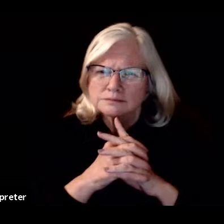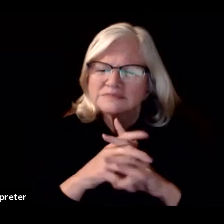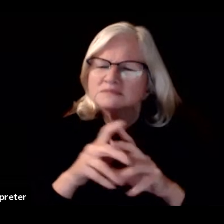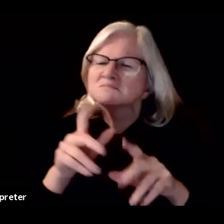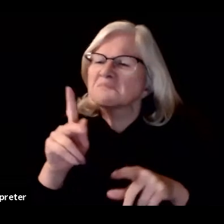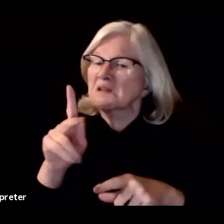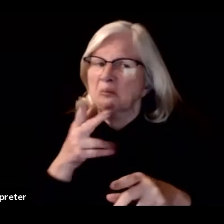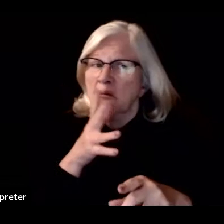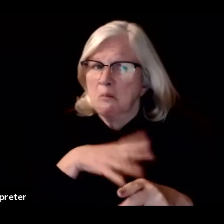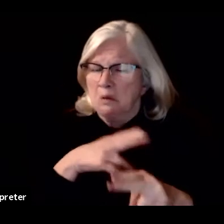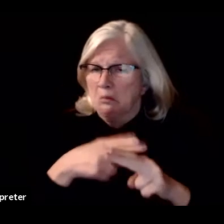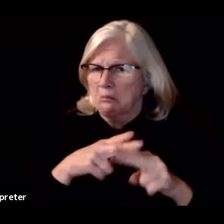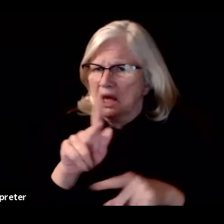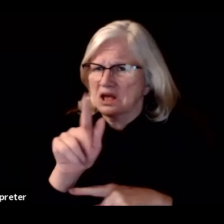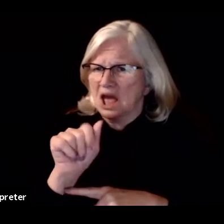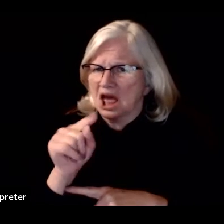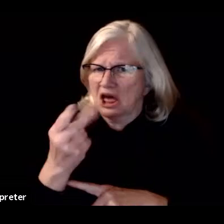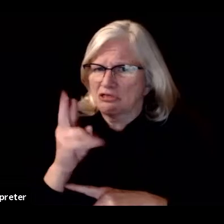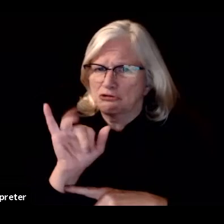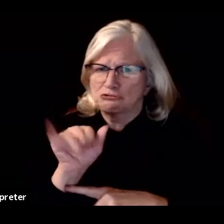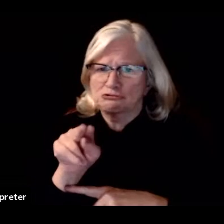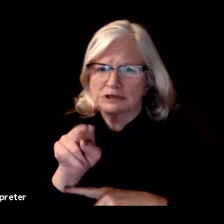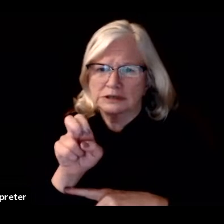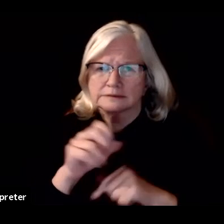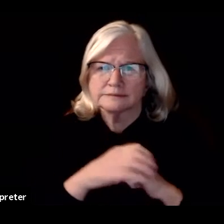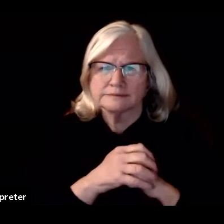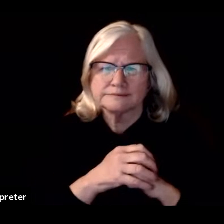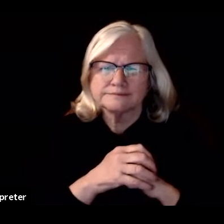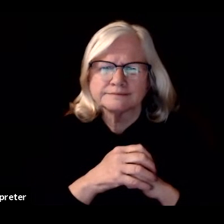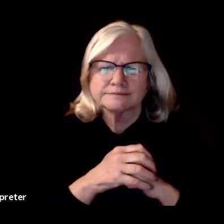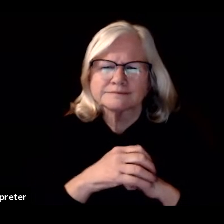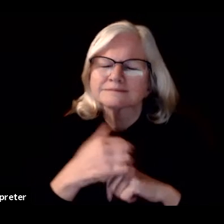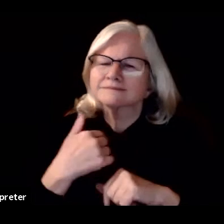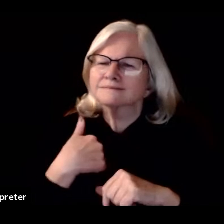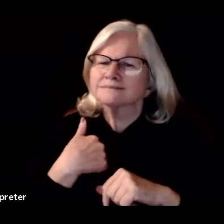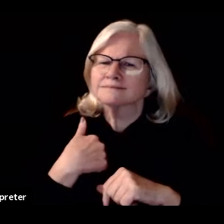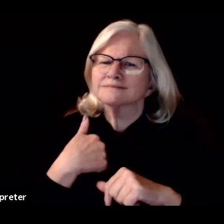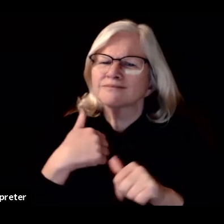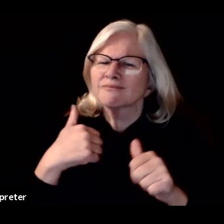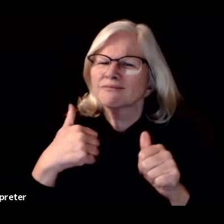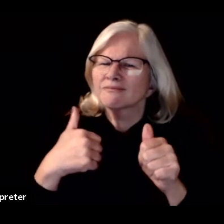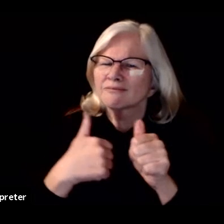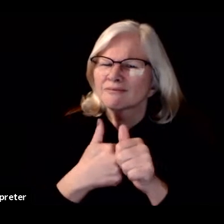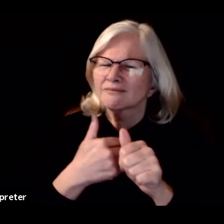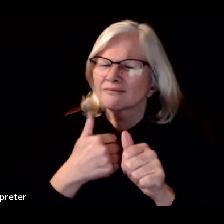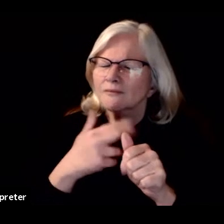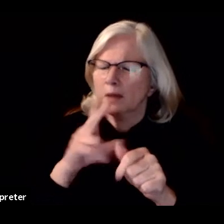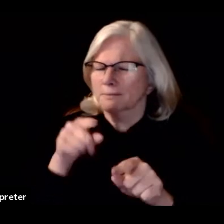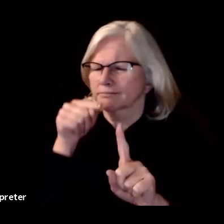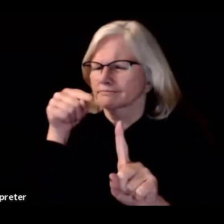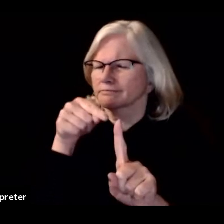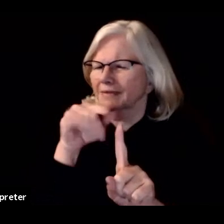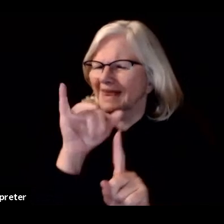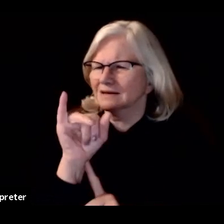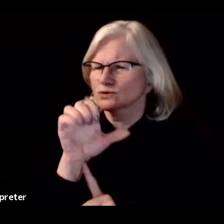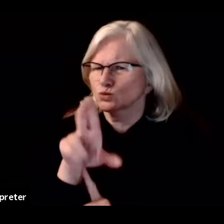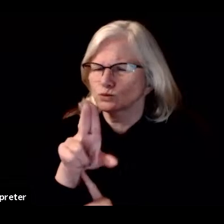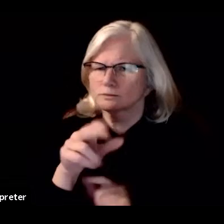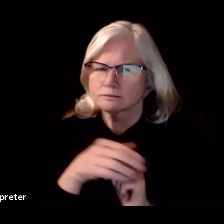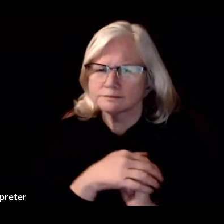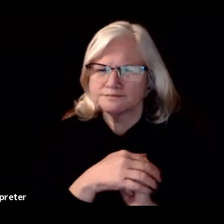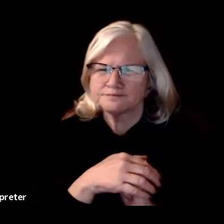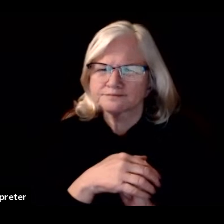Hi, some follow-up questions on the ICU stuff as well. Anecdotally, over the last few days, I've been hearing from doctors and nurses who are telling